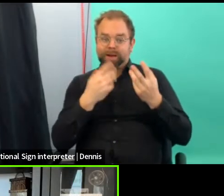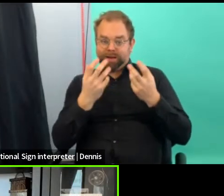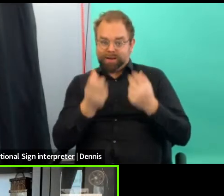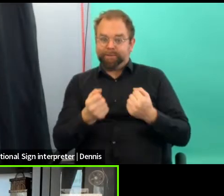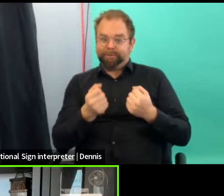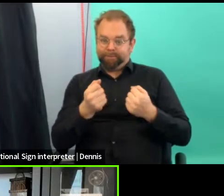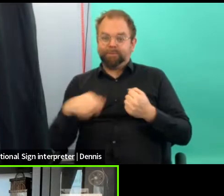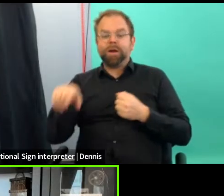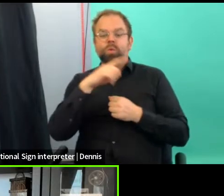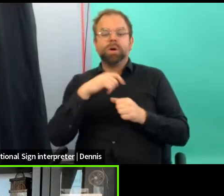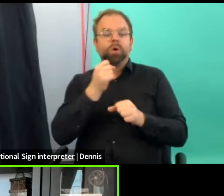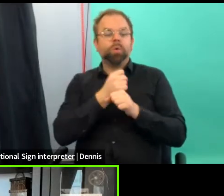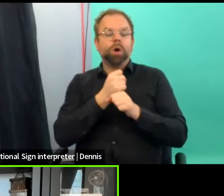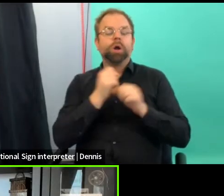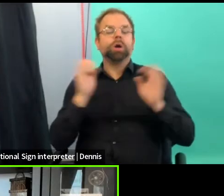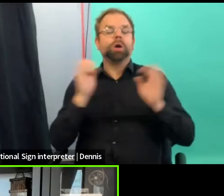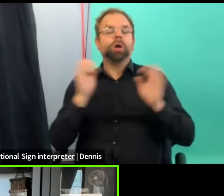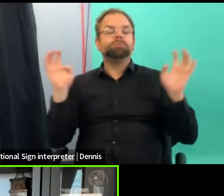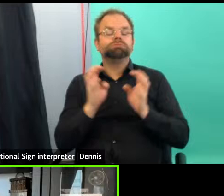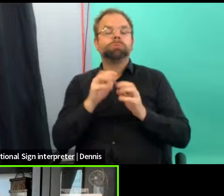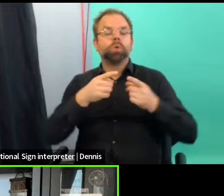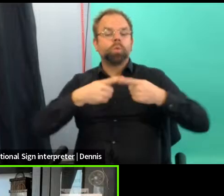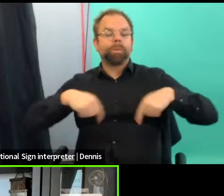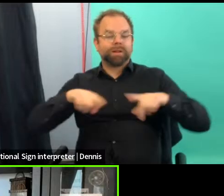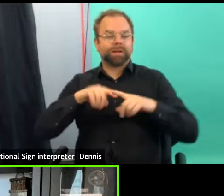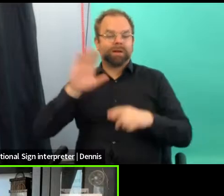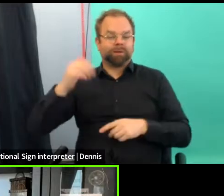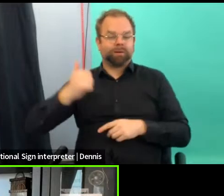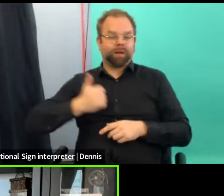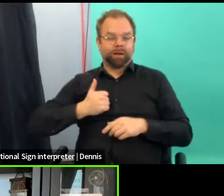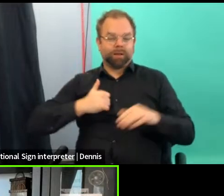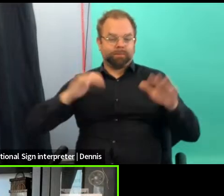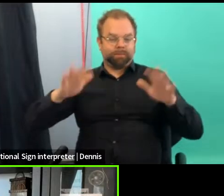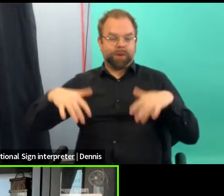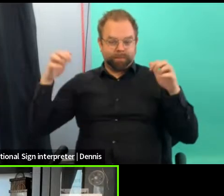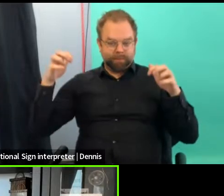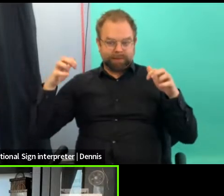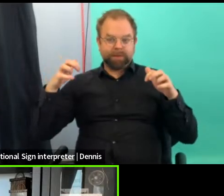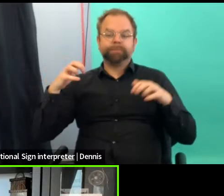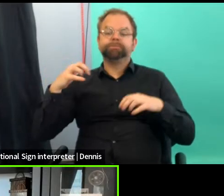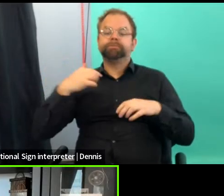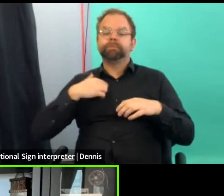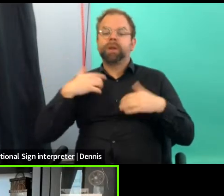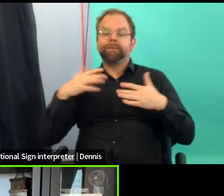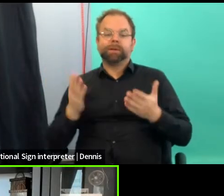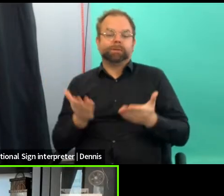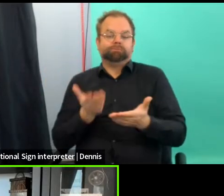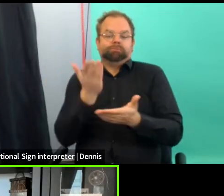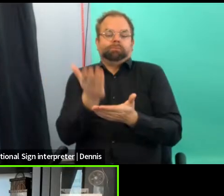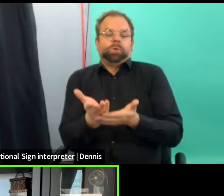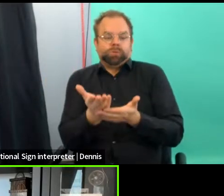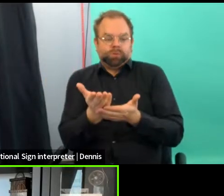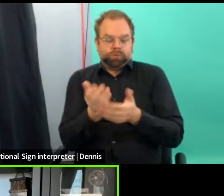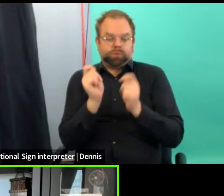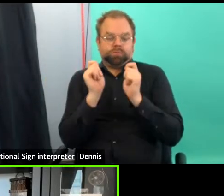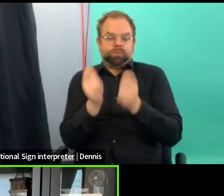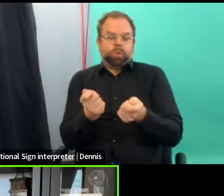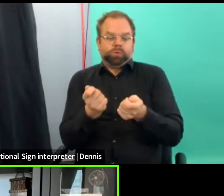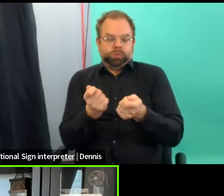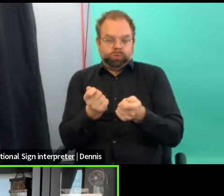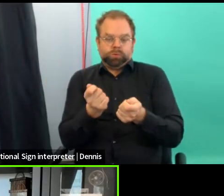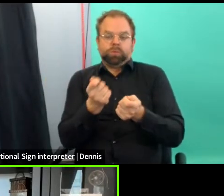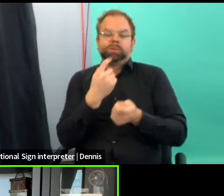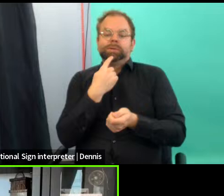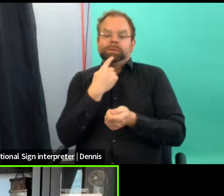says this. It says, where the Canadian government spends money on education domestically or internationally,